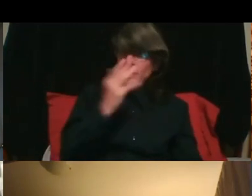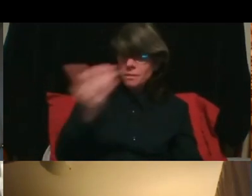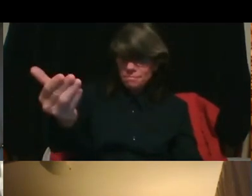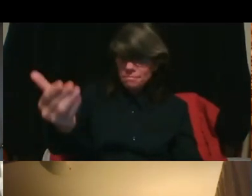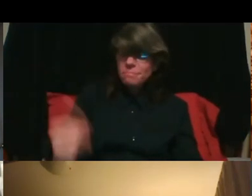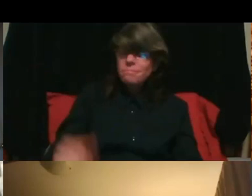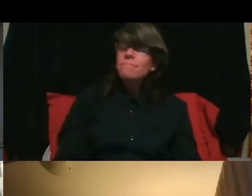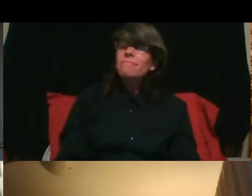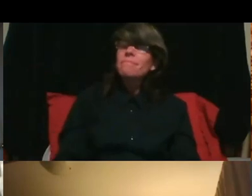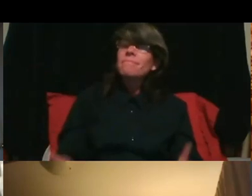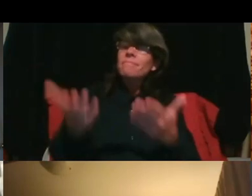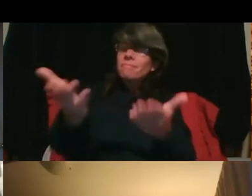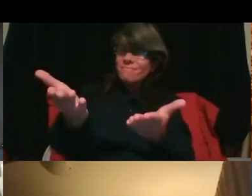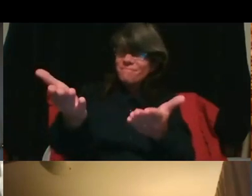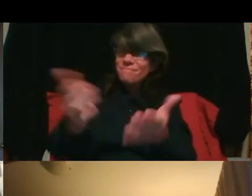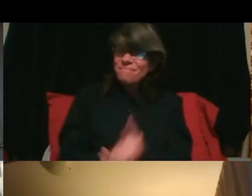Absolutely, Robert.